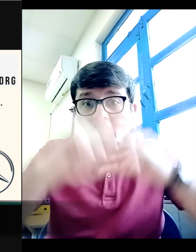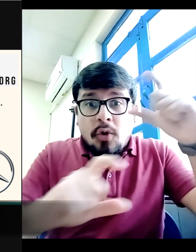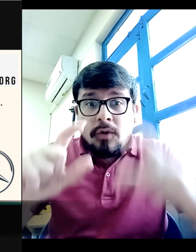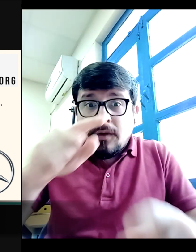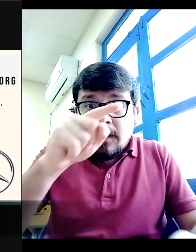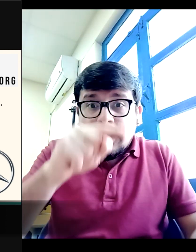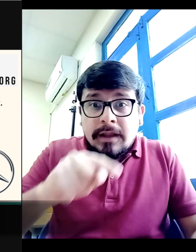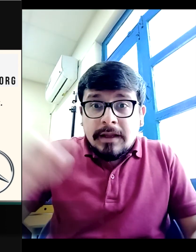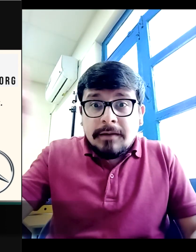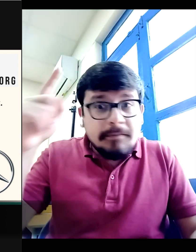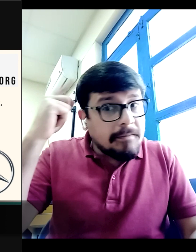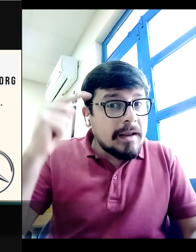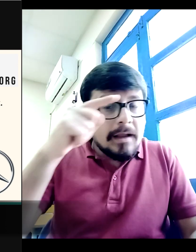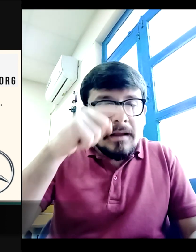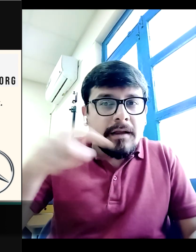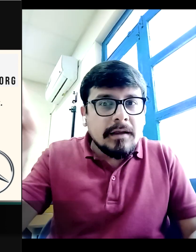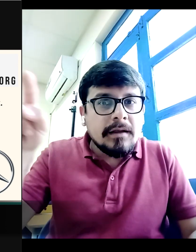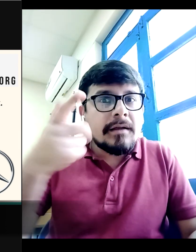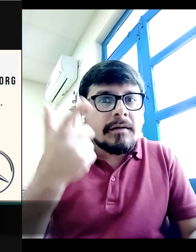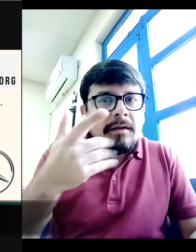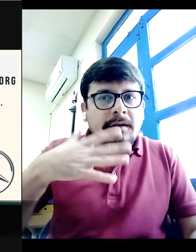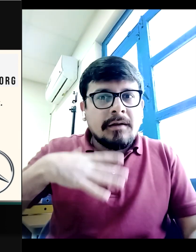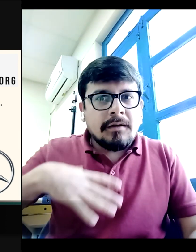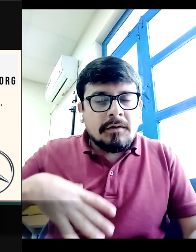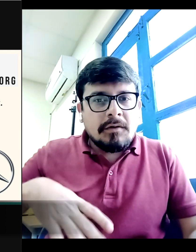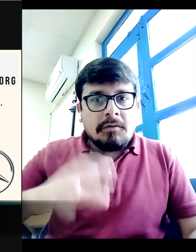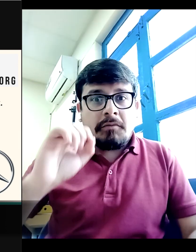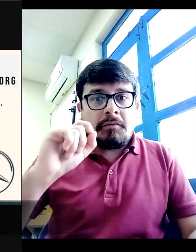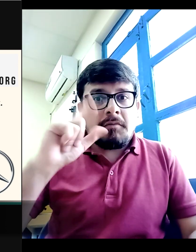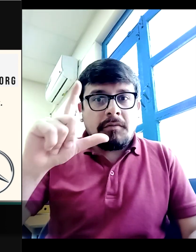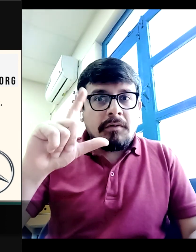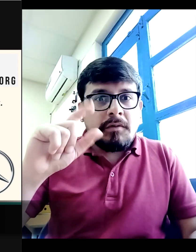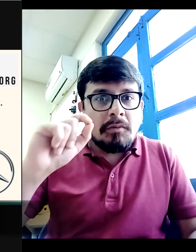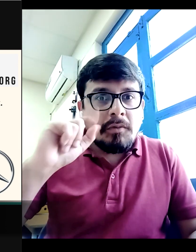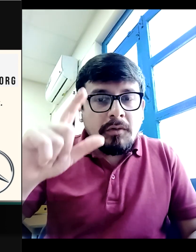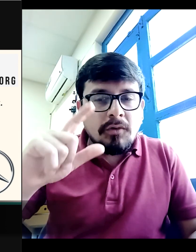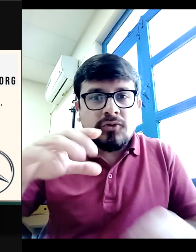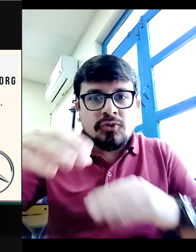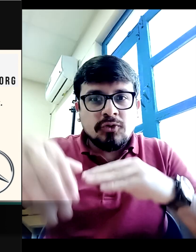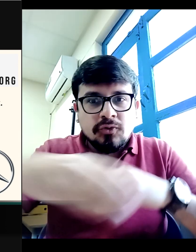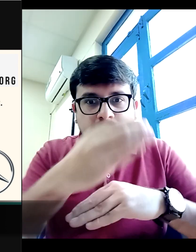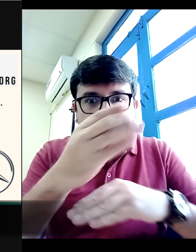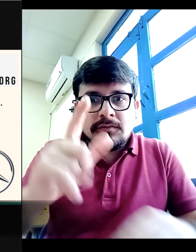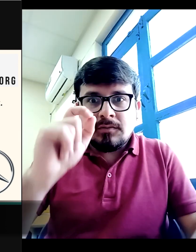logo represents a company which makes sporting equipment.